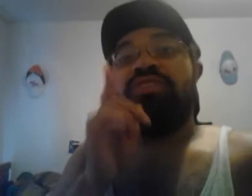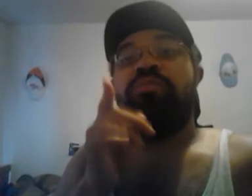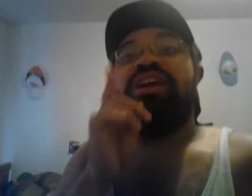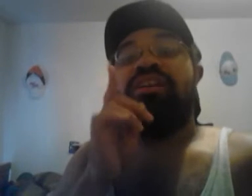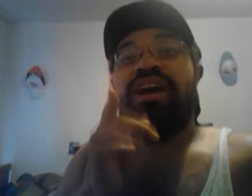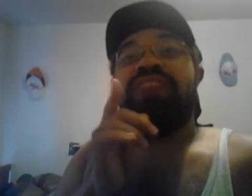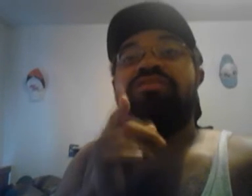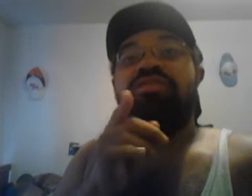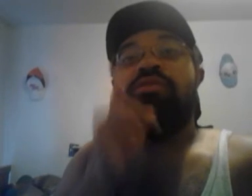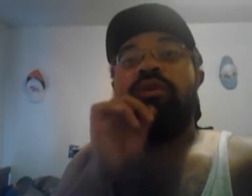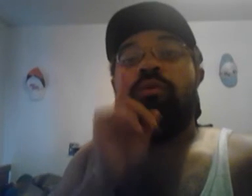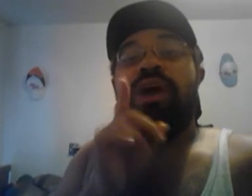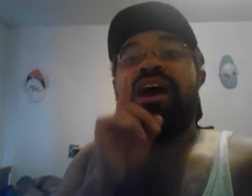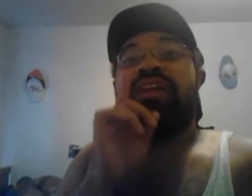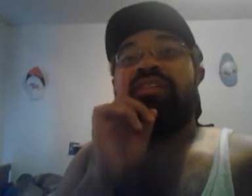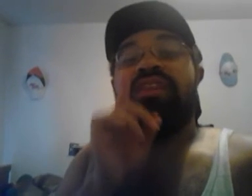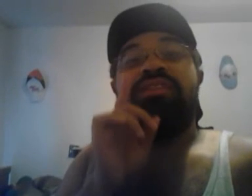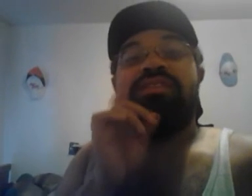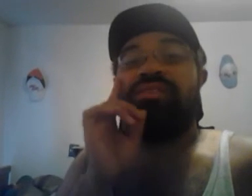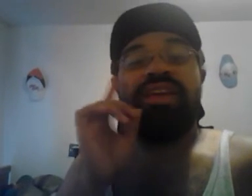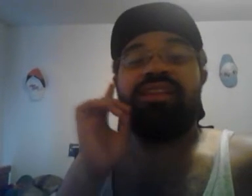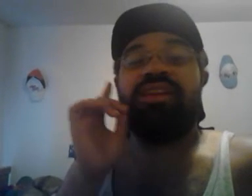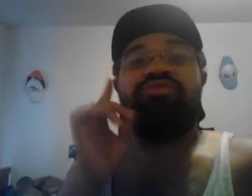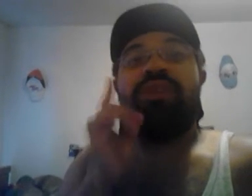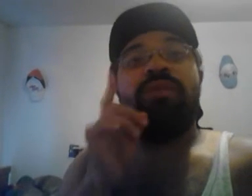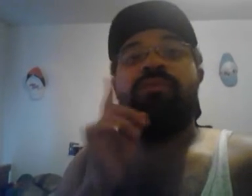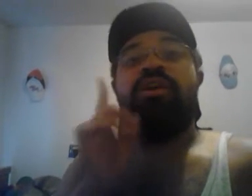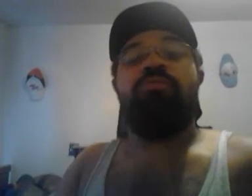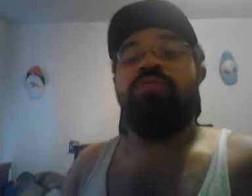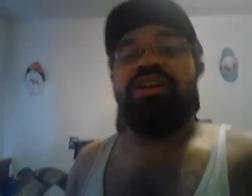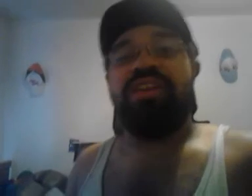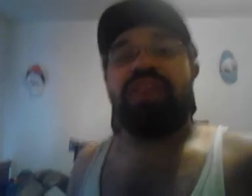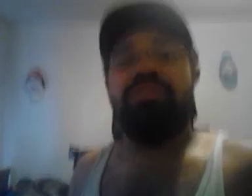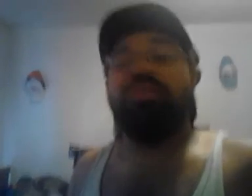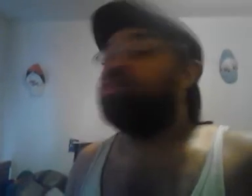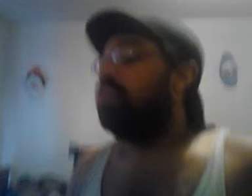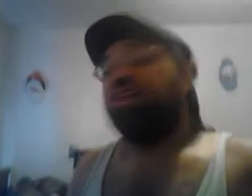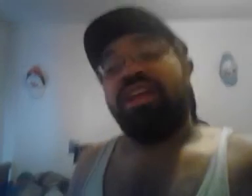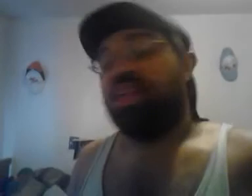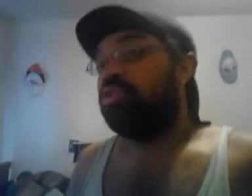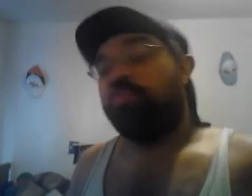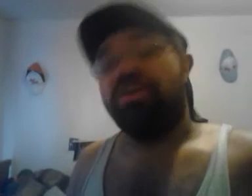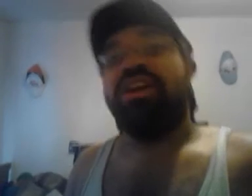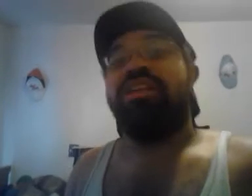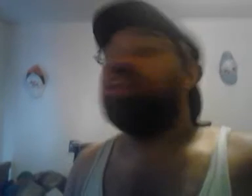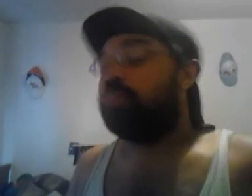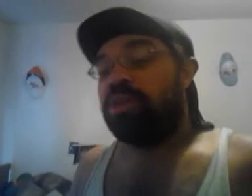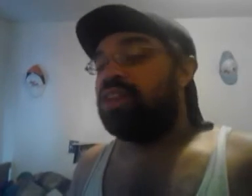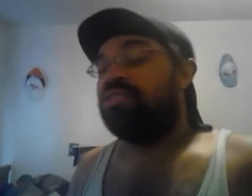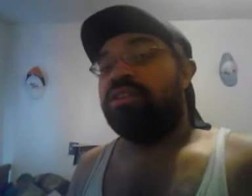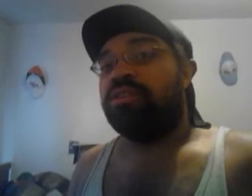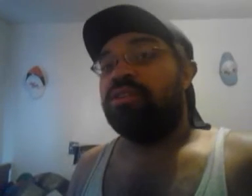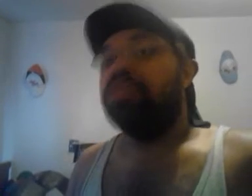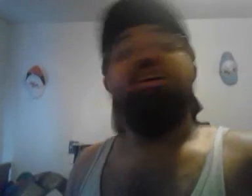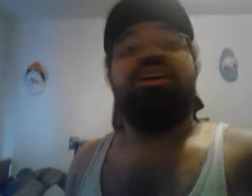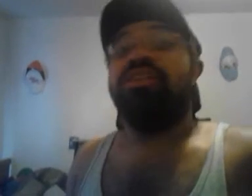a lot to you why that Trayvon Martin really died. And explain to you. Because if you don't